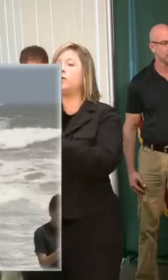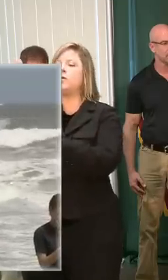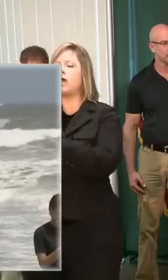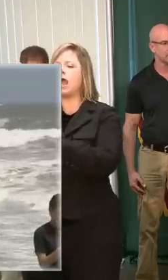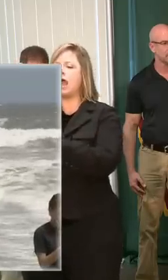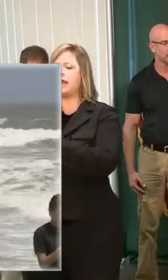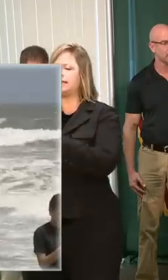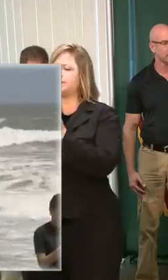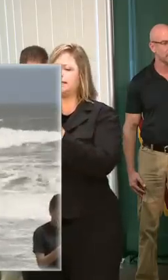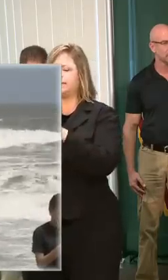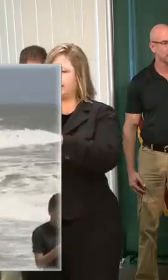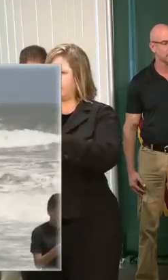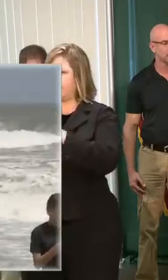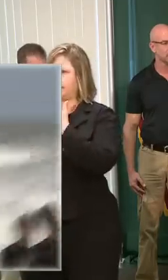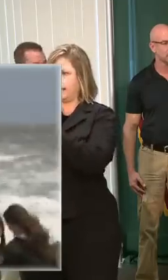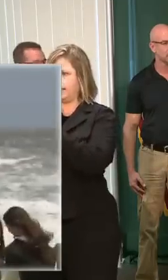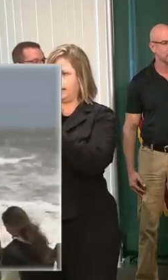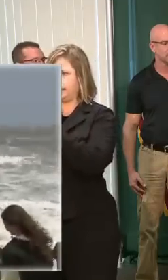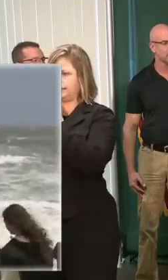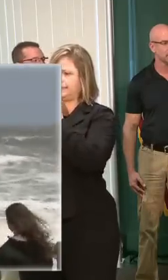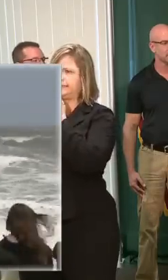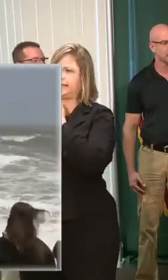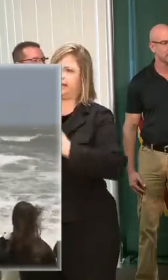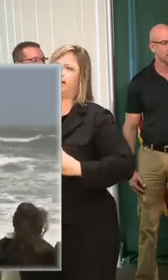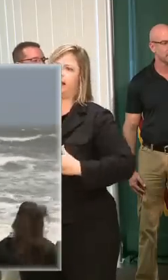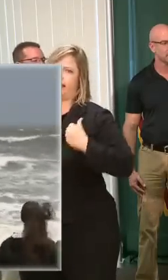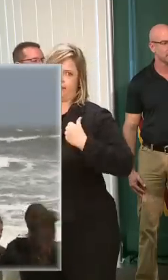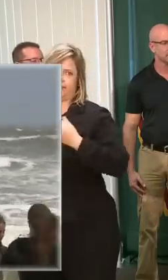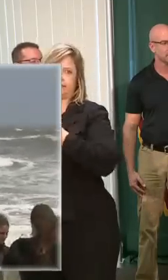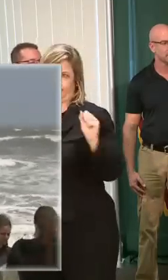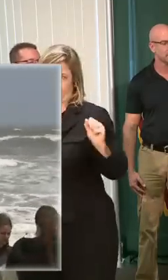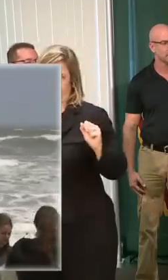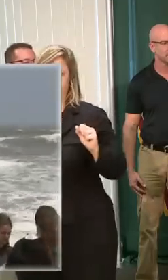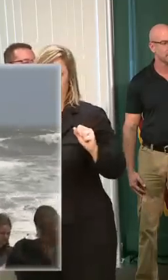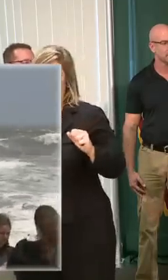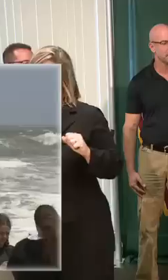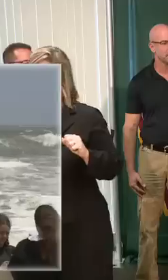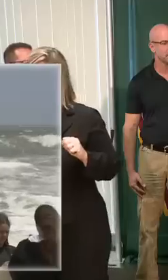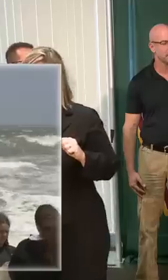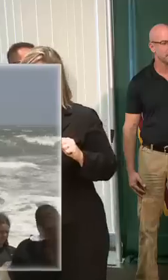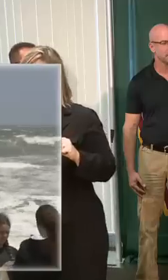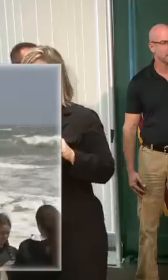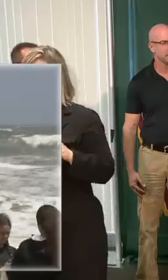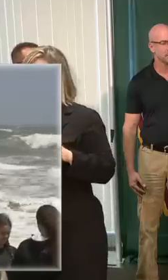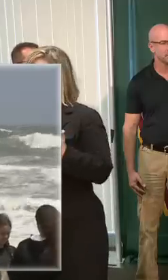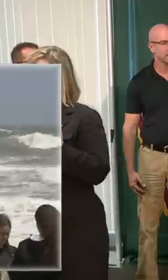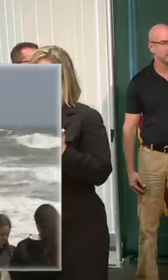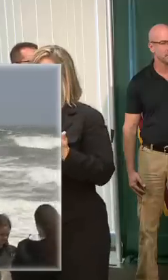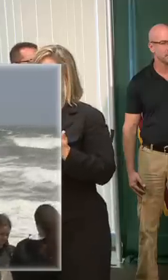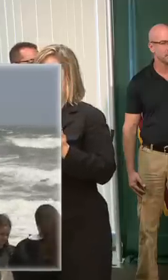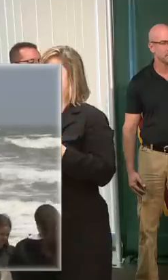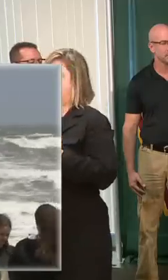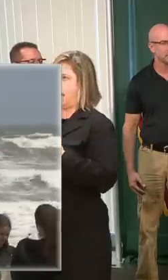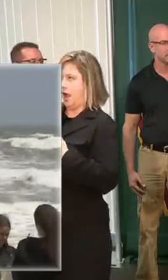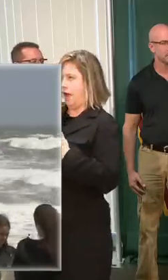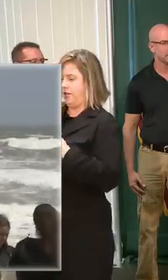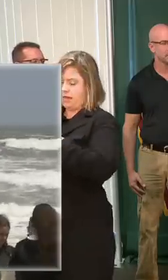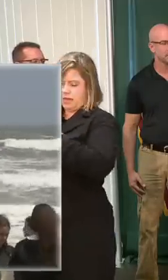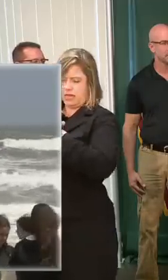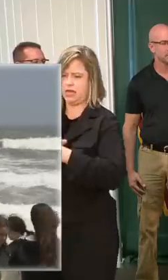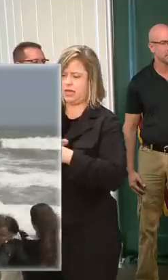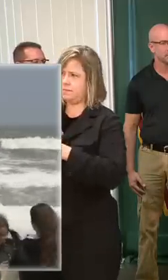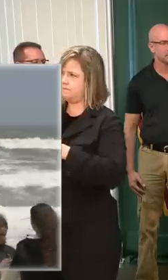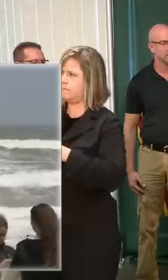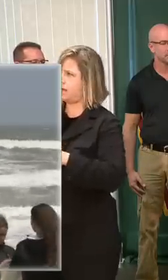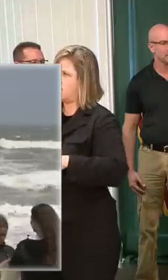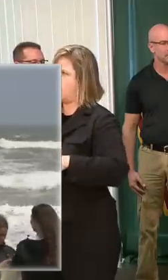time necessary to preserve public safety. We know that some of the most intrusive actions that a government can take is to restrict